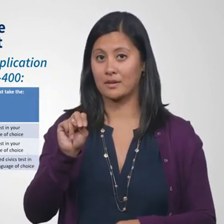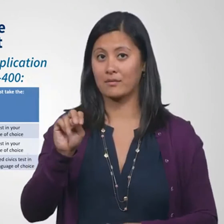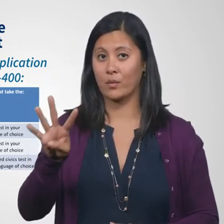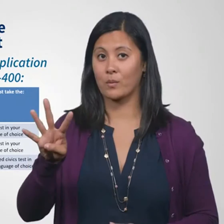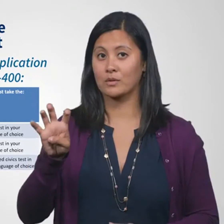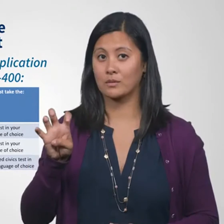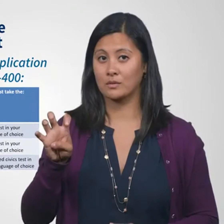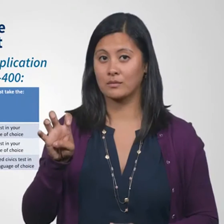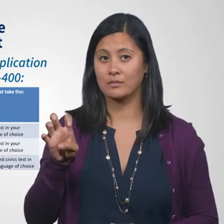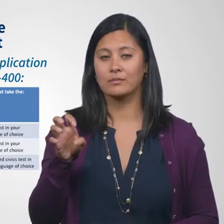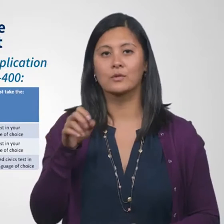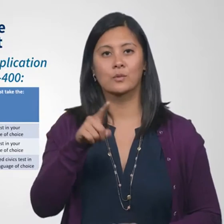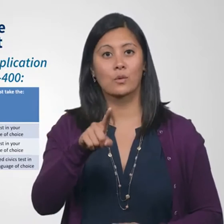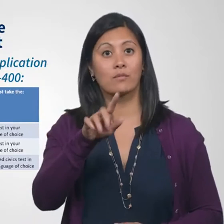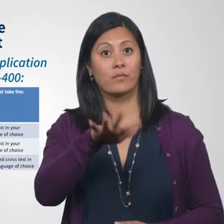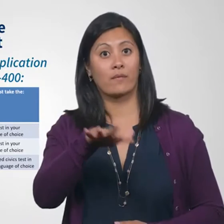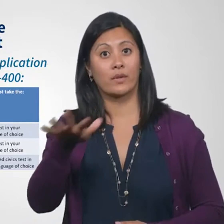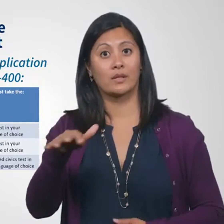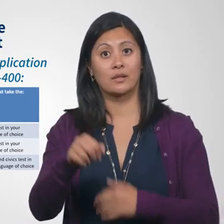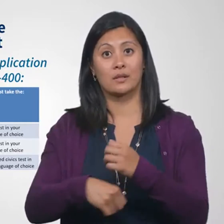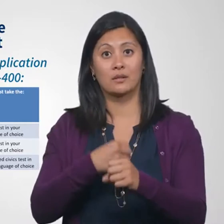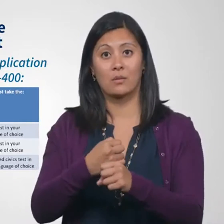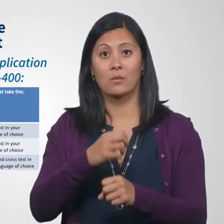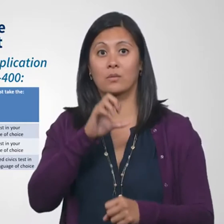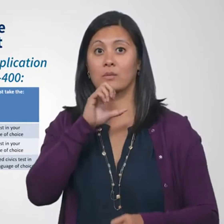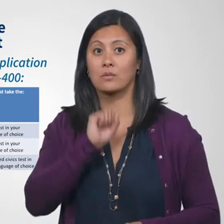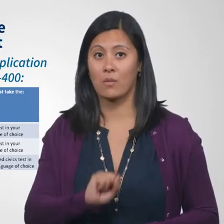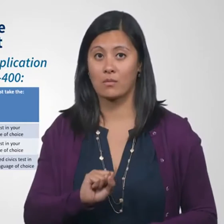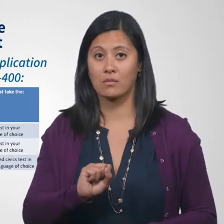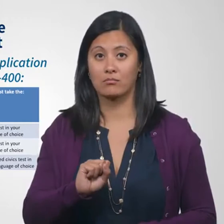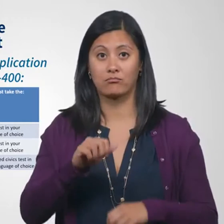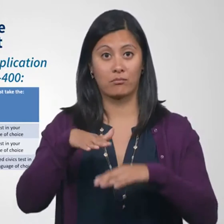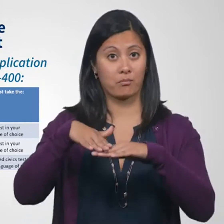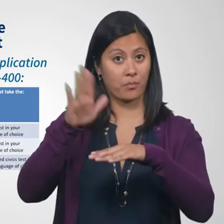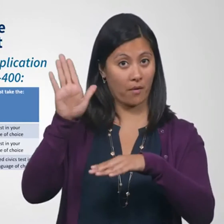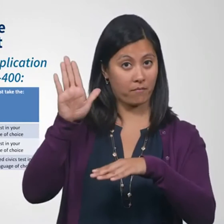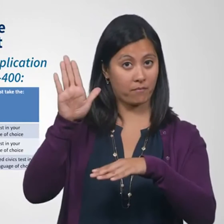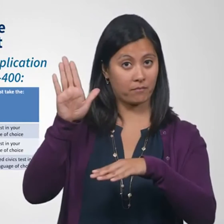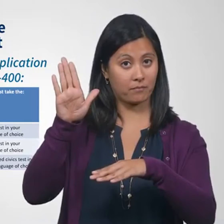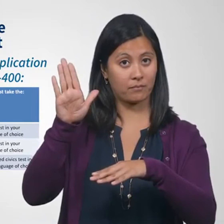or Form N-400, you are at least 55 years old,